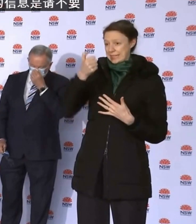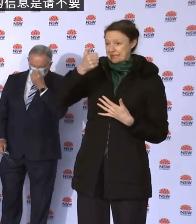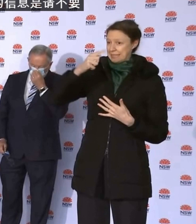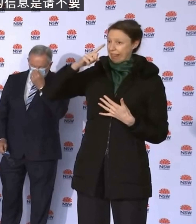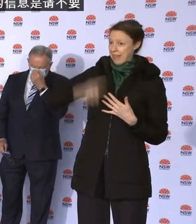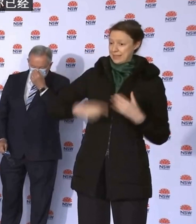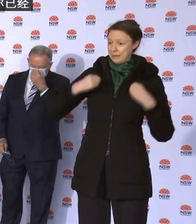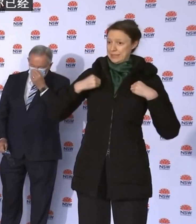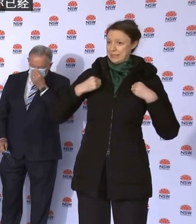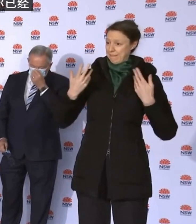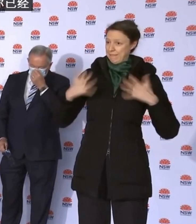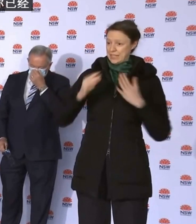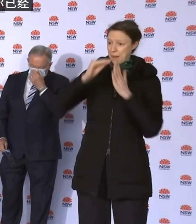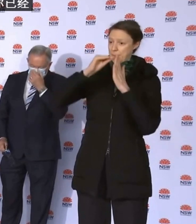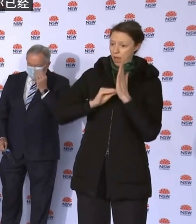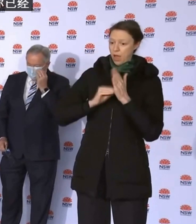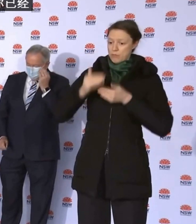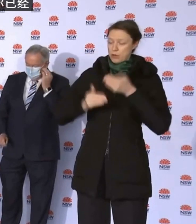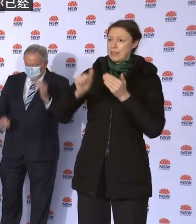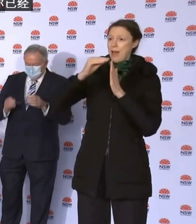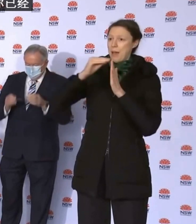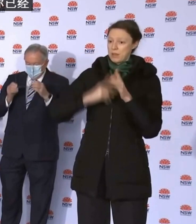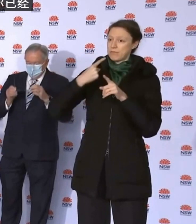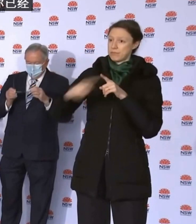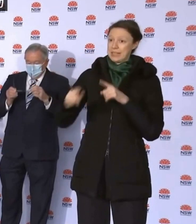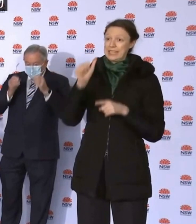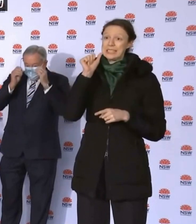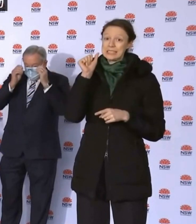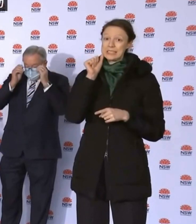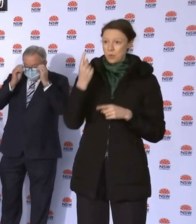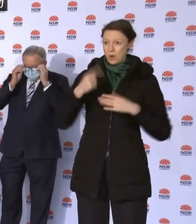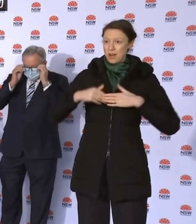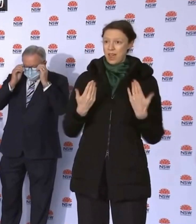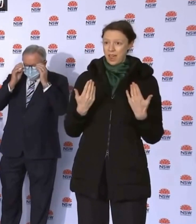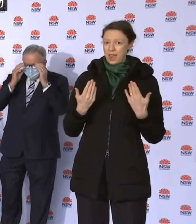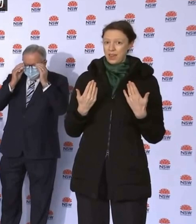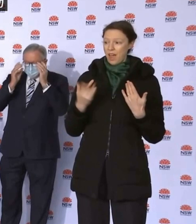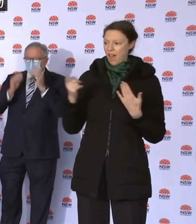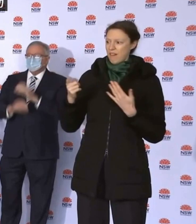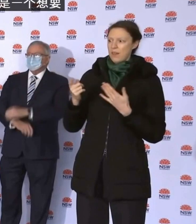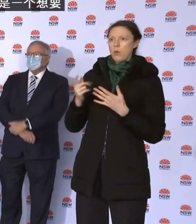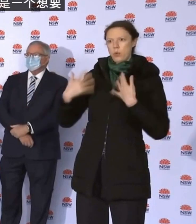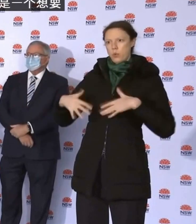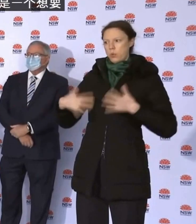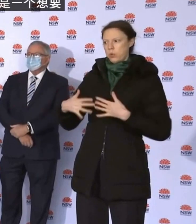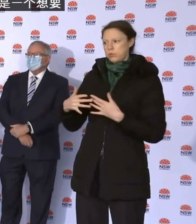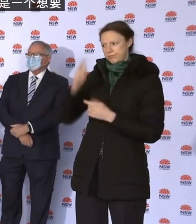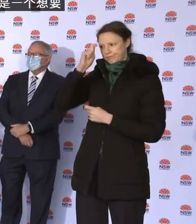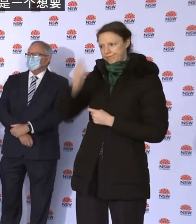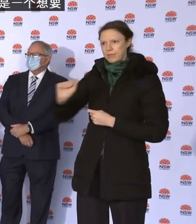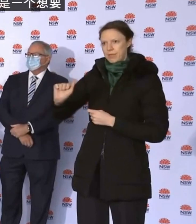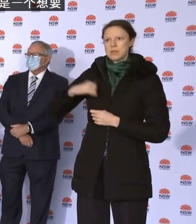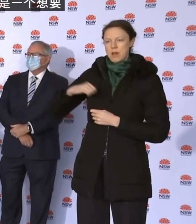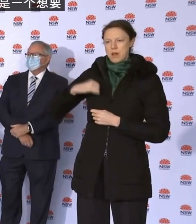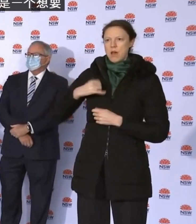is, please do not undergo any additional stress to what you're already going through. There is assistance for businesses. Go to Service New South